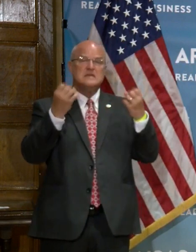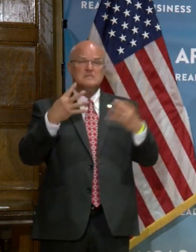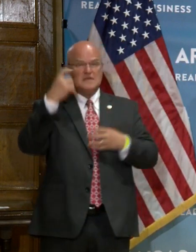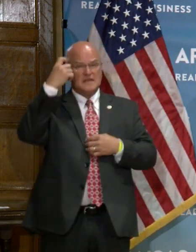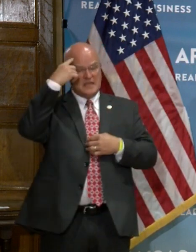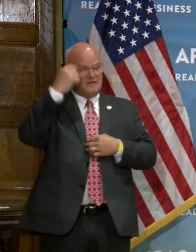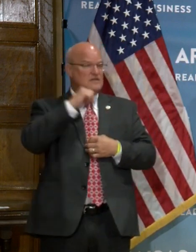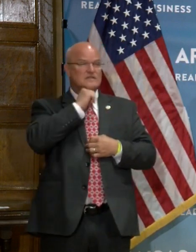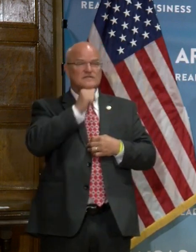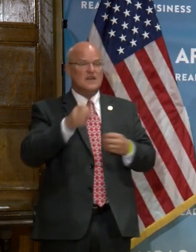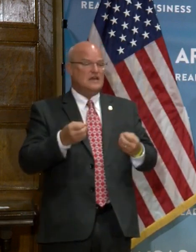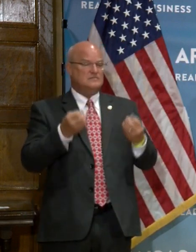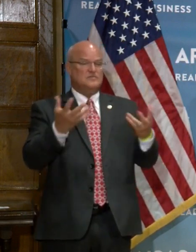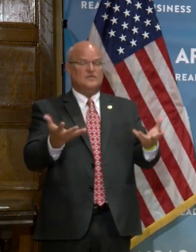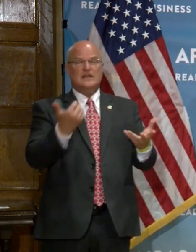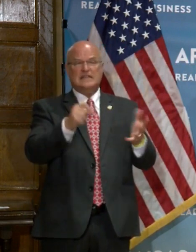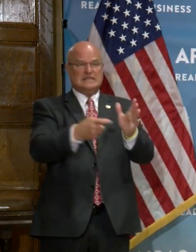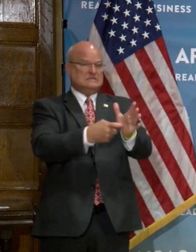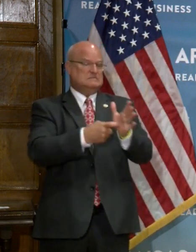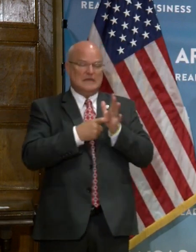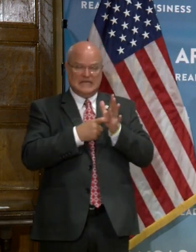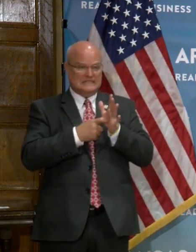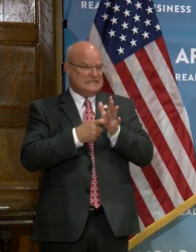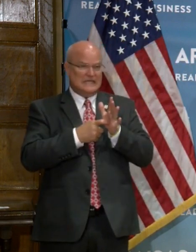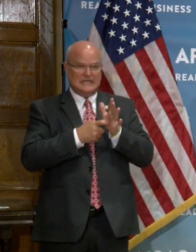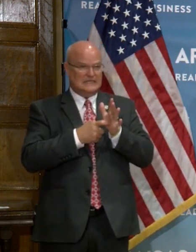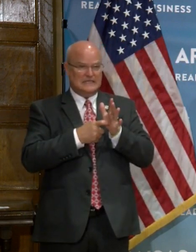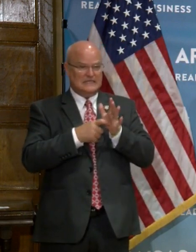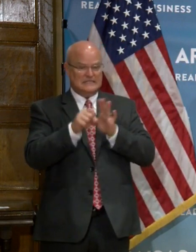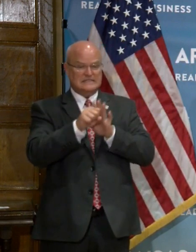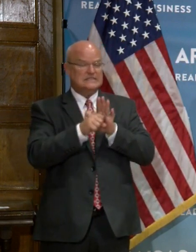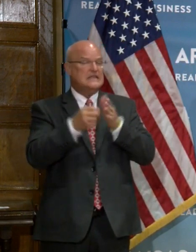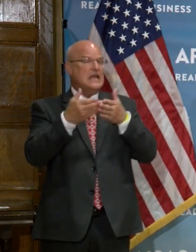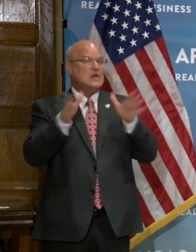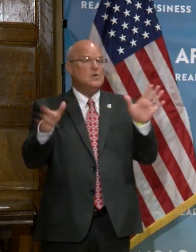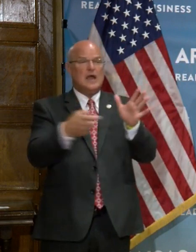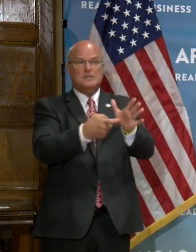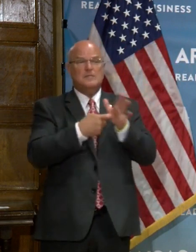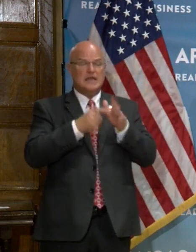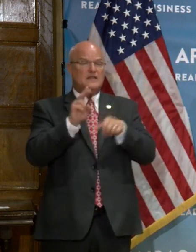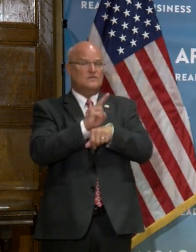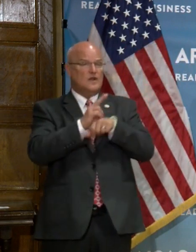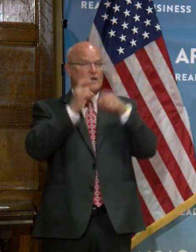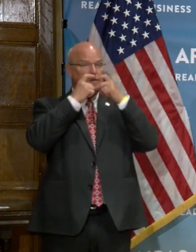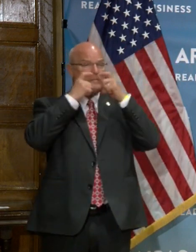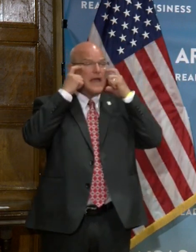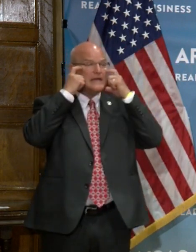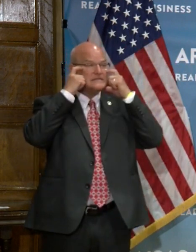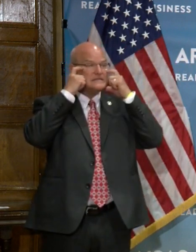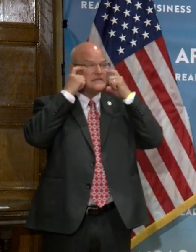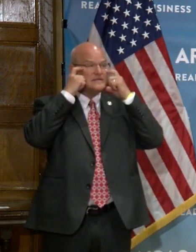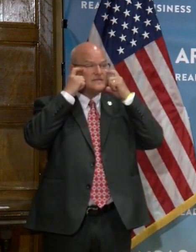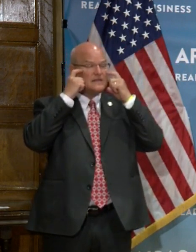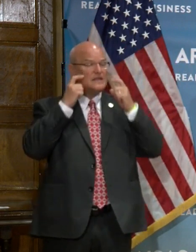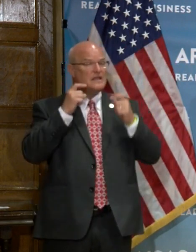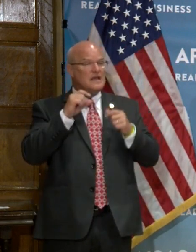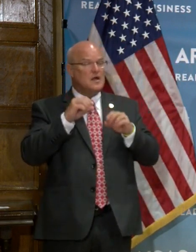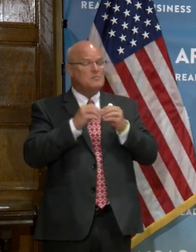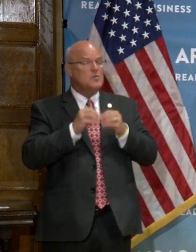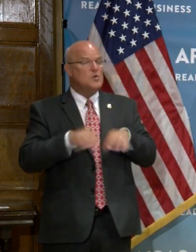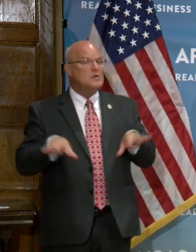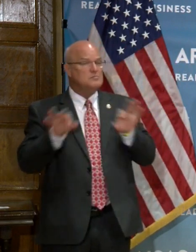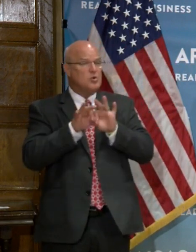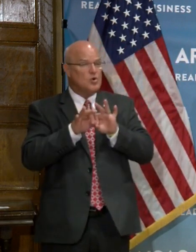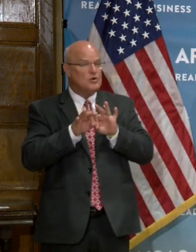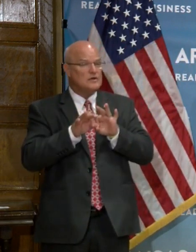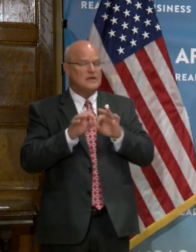not provided any mandates, statewide mandates for wearing masks. But more